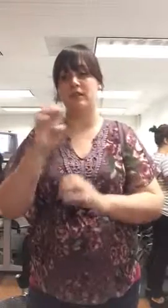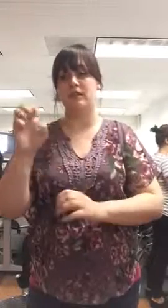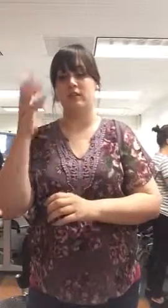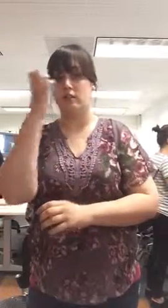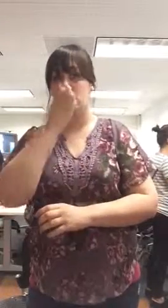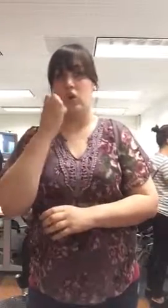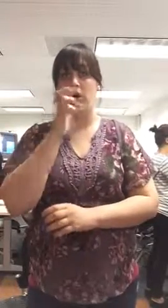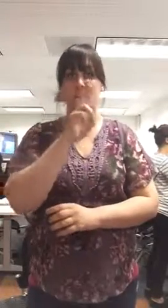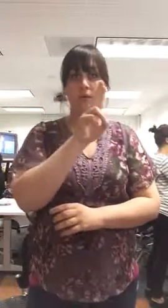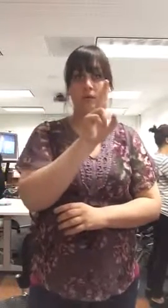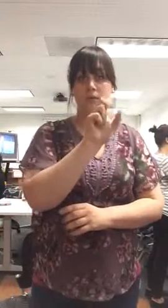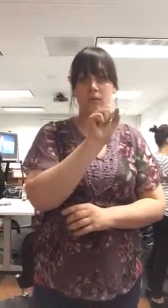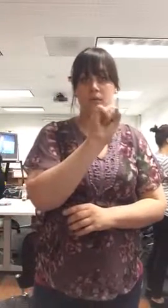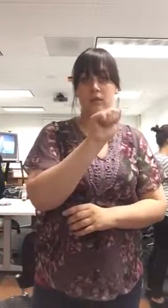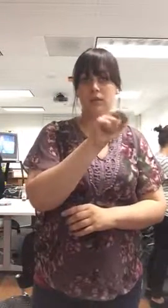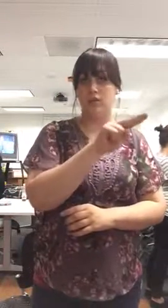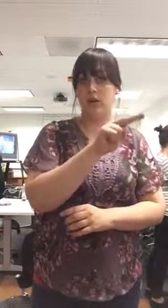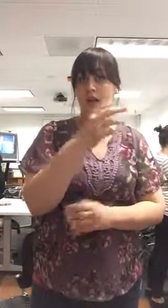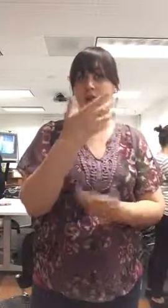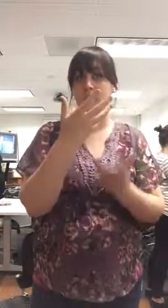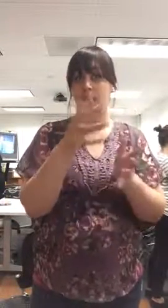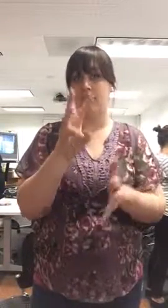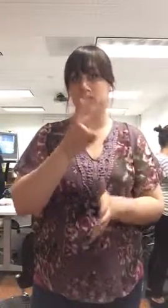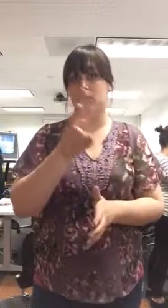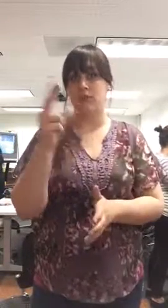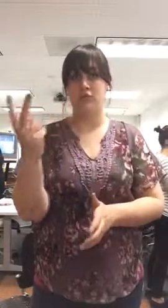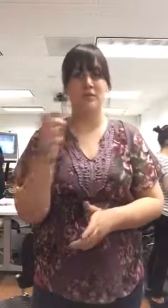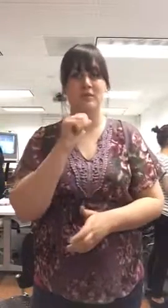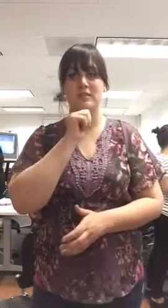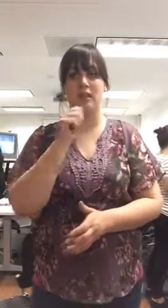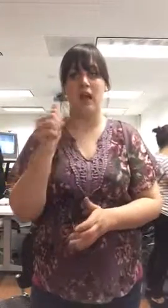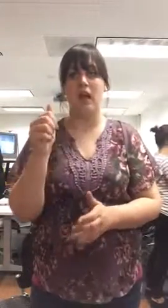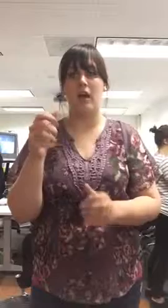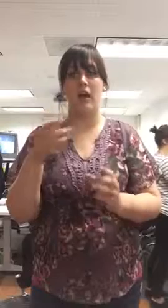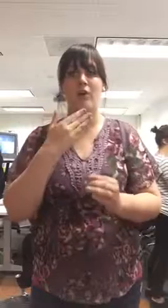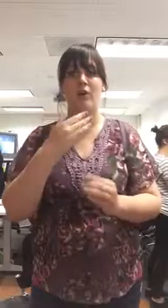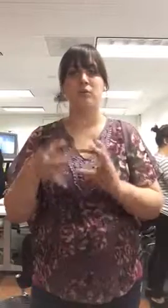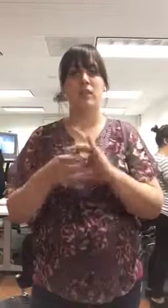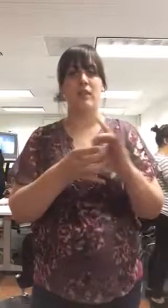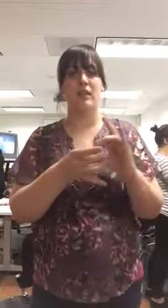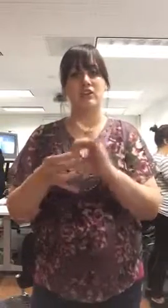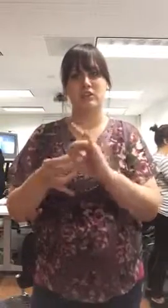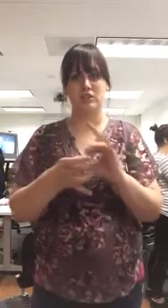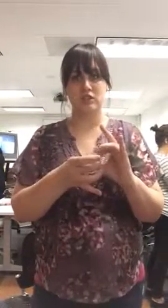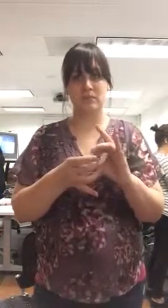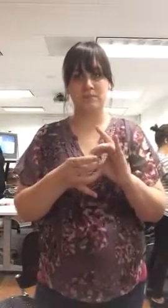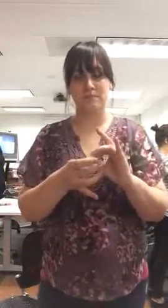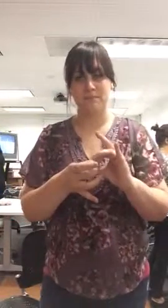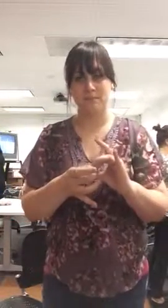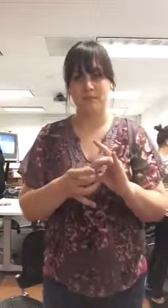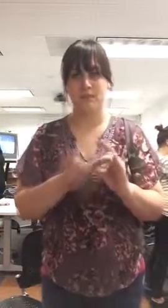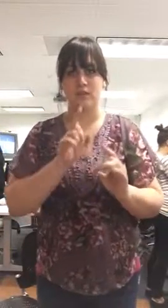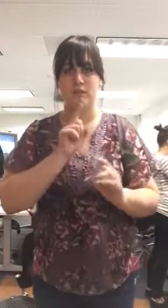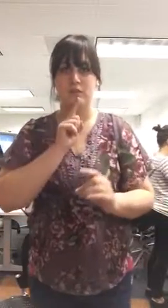War II, is not a partnership. All right, it is a very subservient one, even to the point in